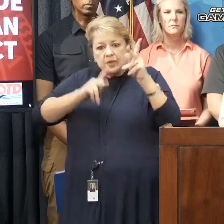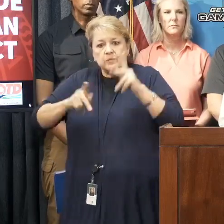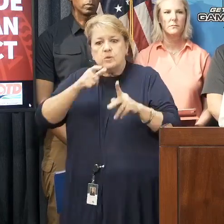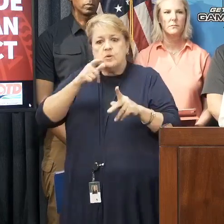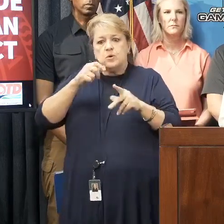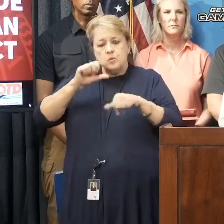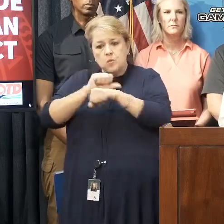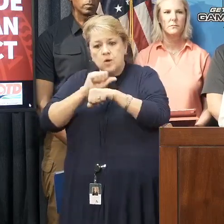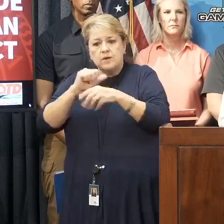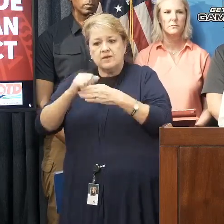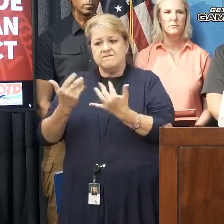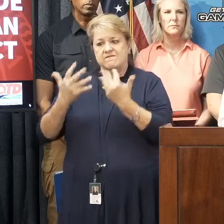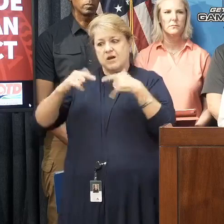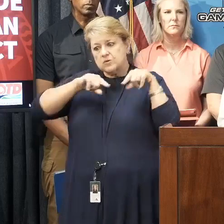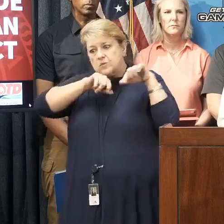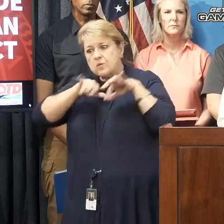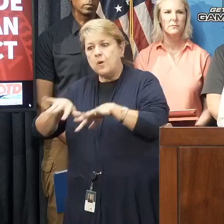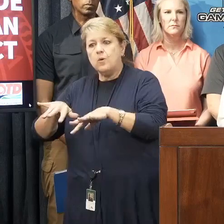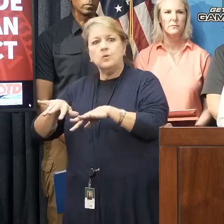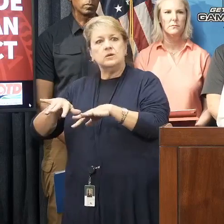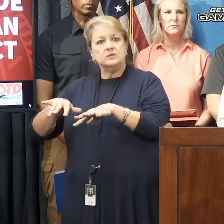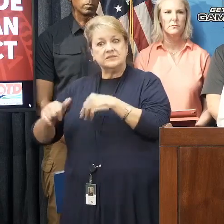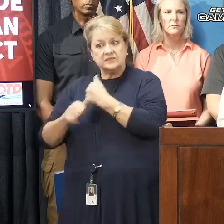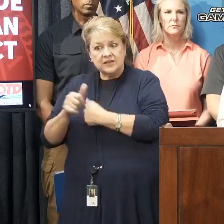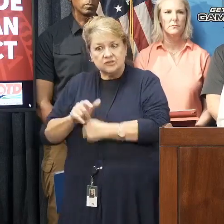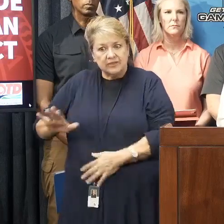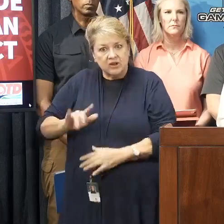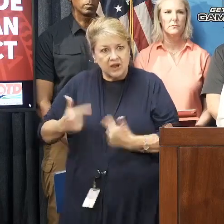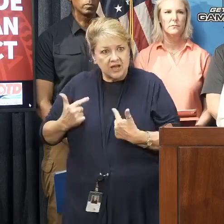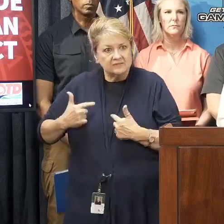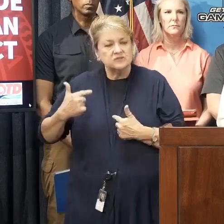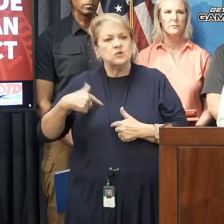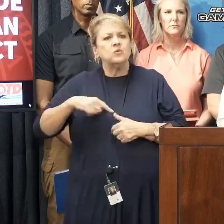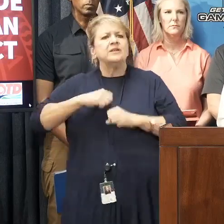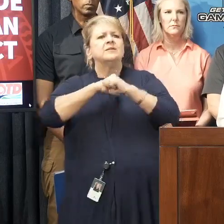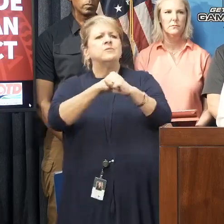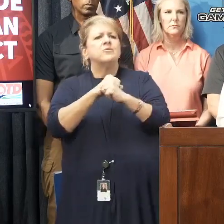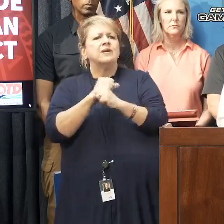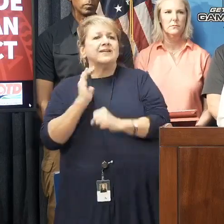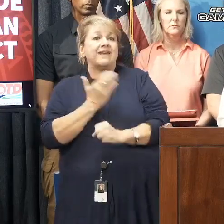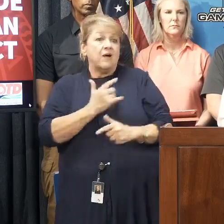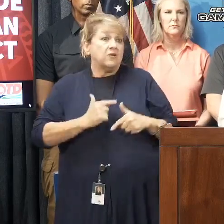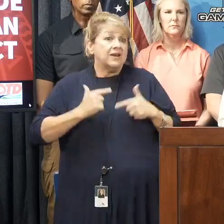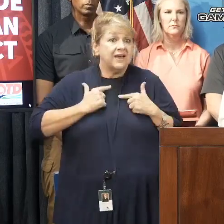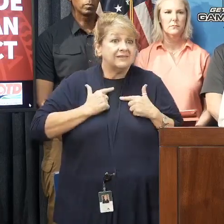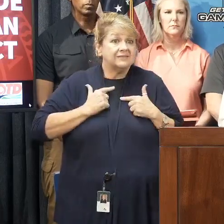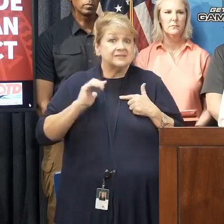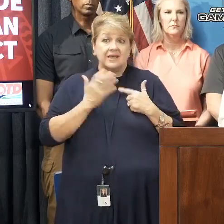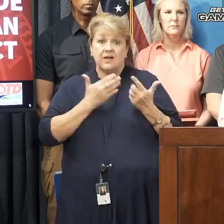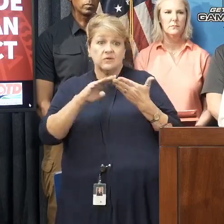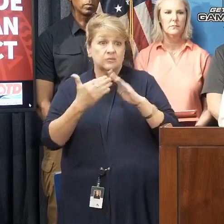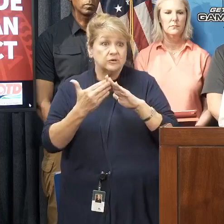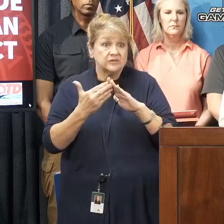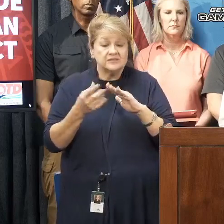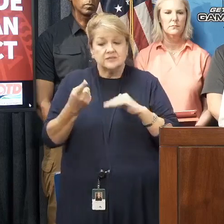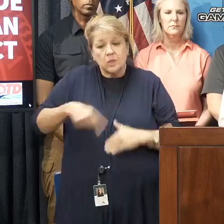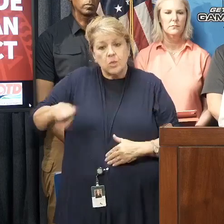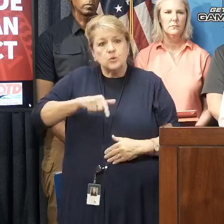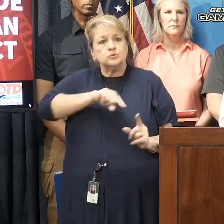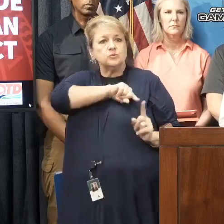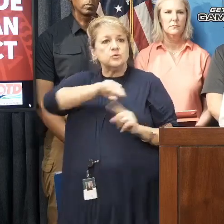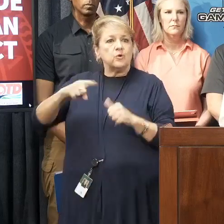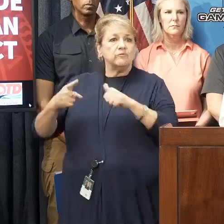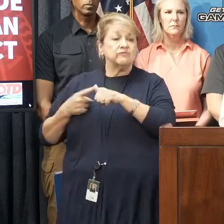protect our families, our communities, and our first responders. We are asking everyone to cooperate with